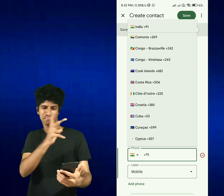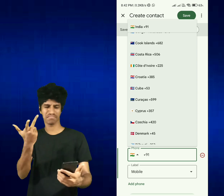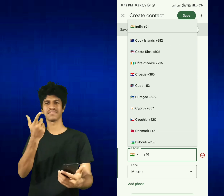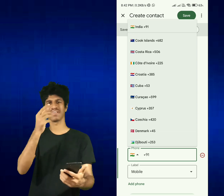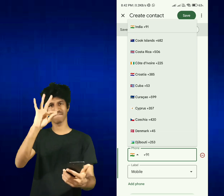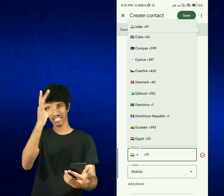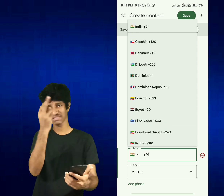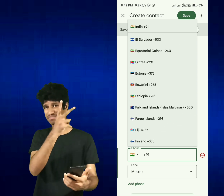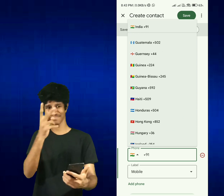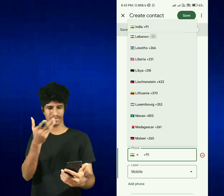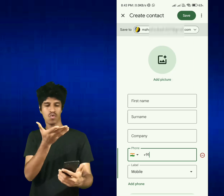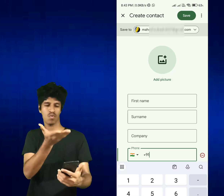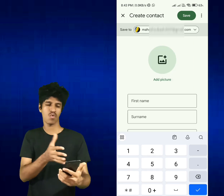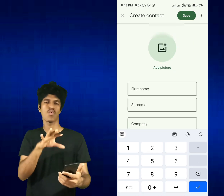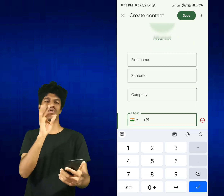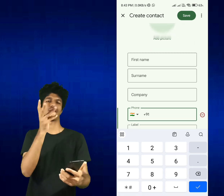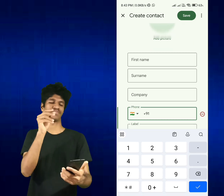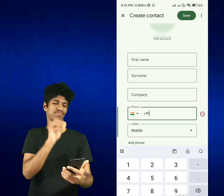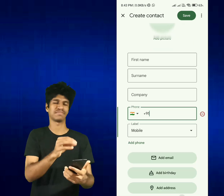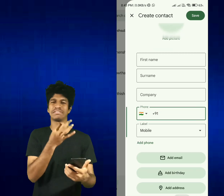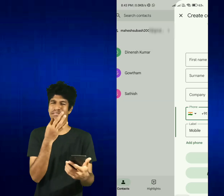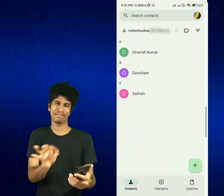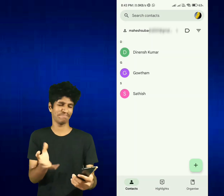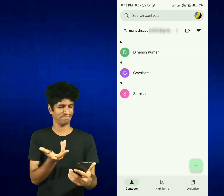fuck, I'ma keep chasing.